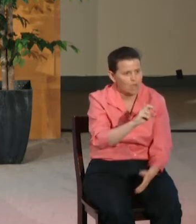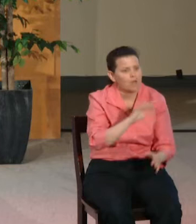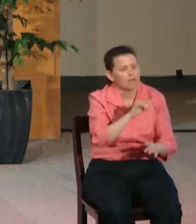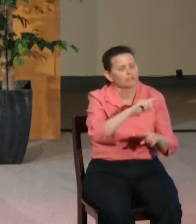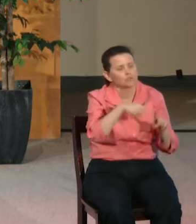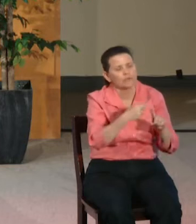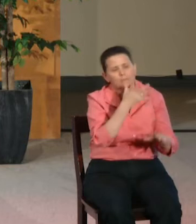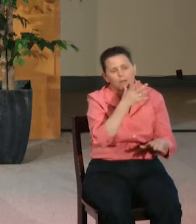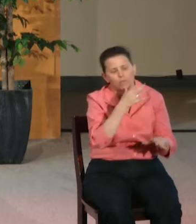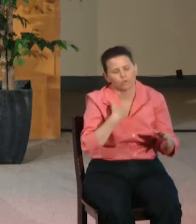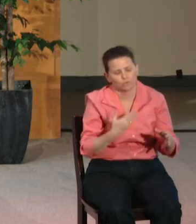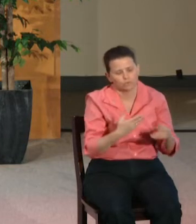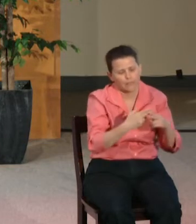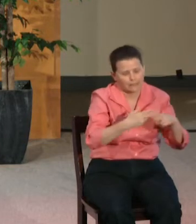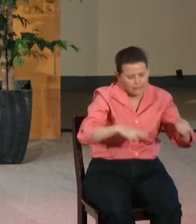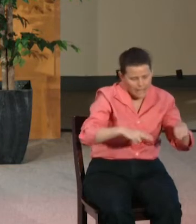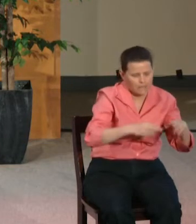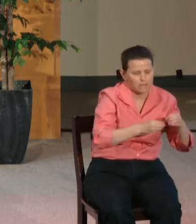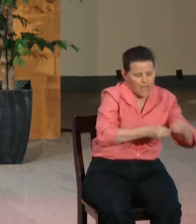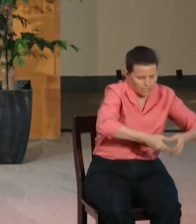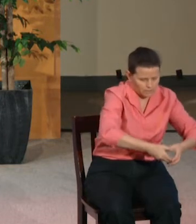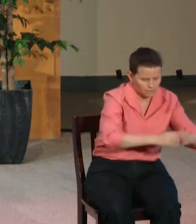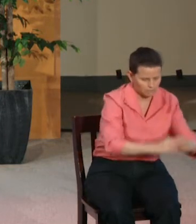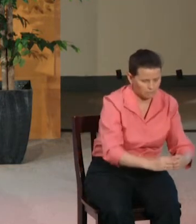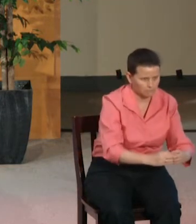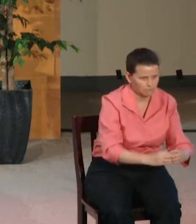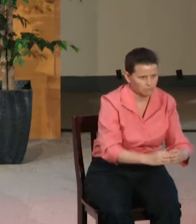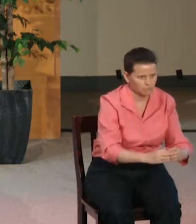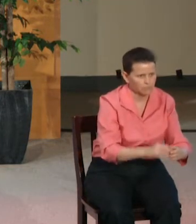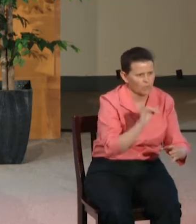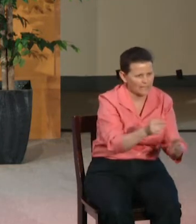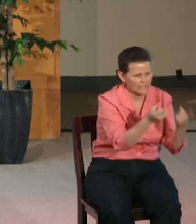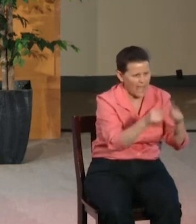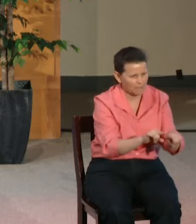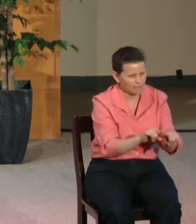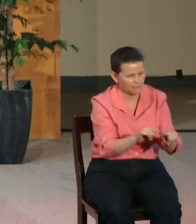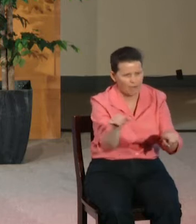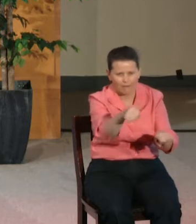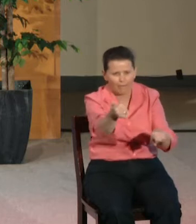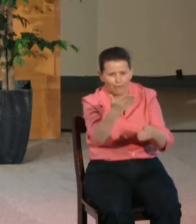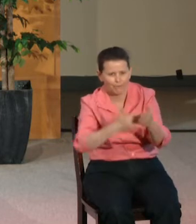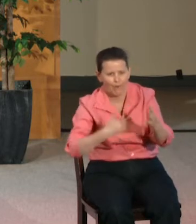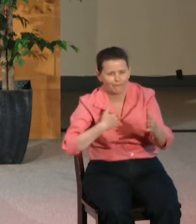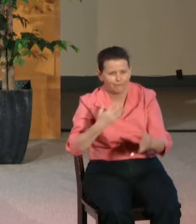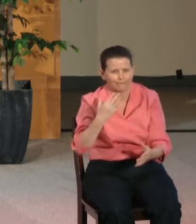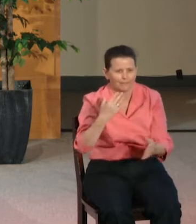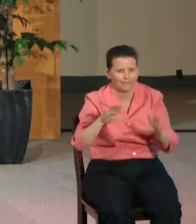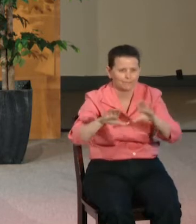first laying the eggs about this time. So that's going on right now, somewhere on another part of the planet. So hold that in